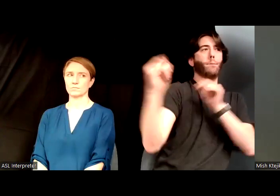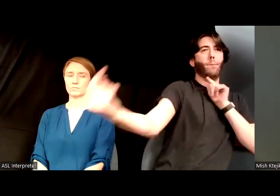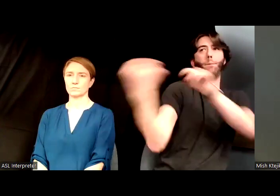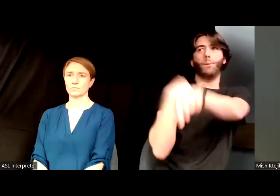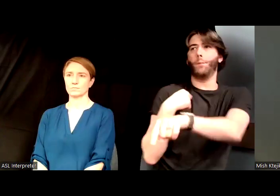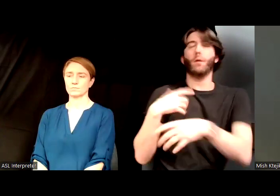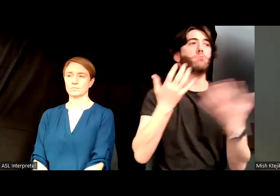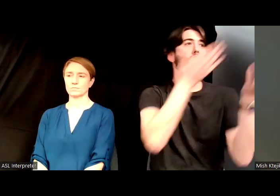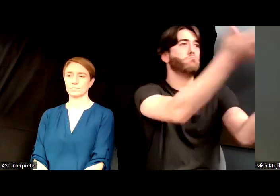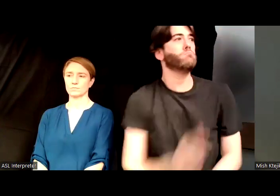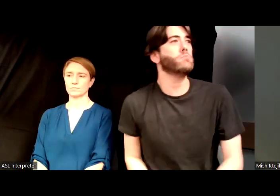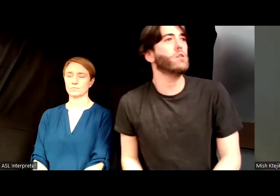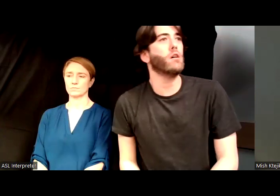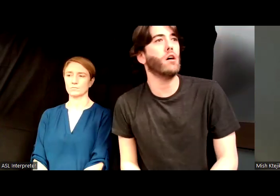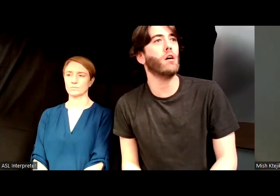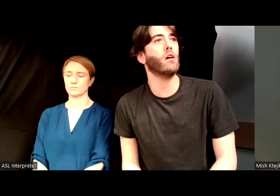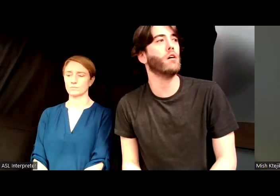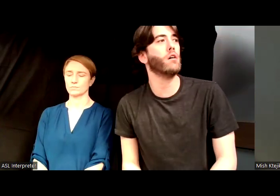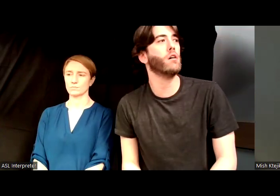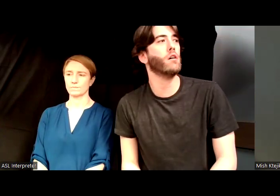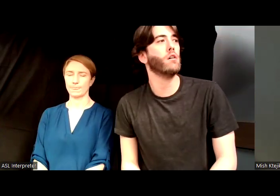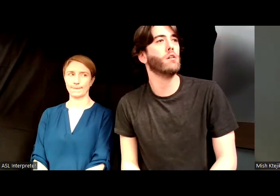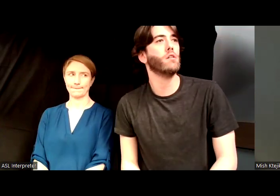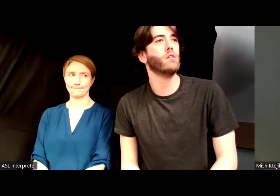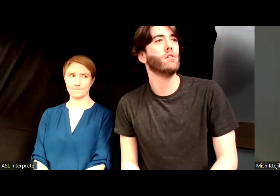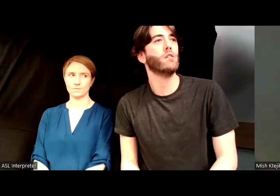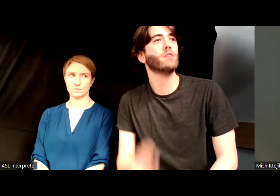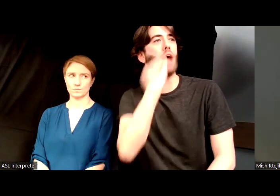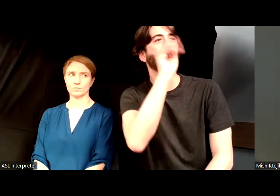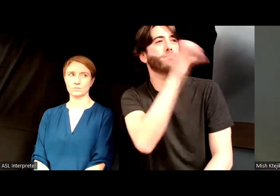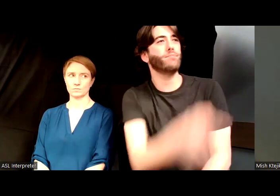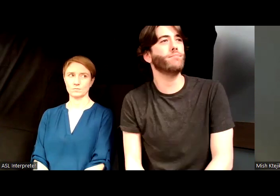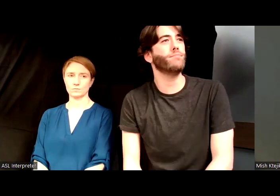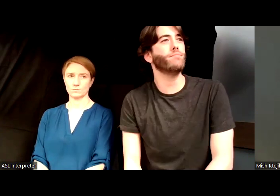that is equivalent to ours, that it's kind of a reciprocity situation.